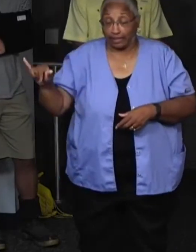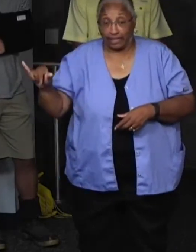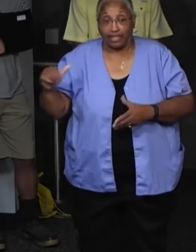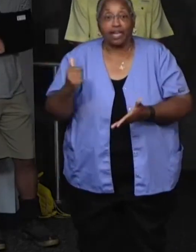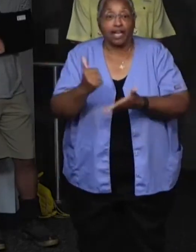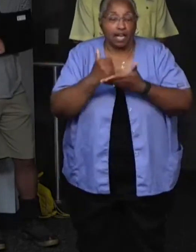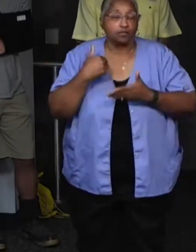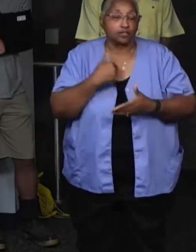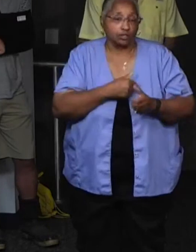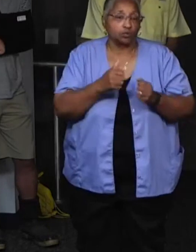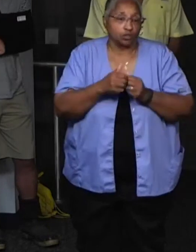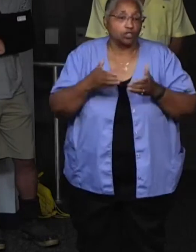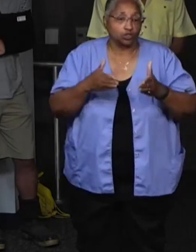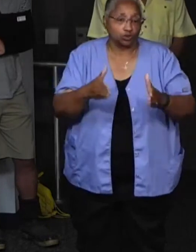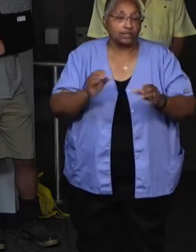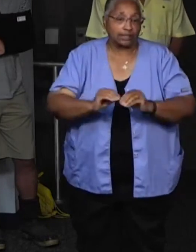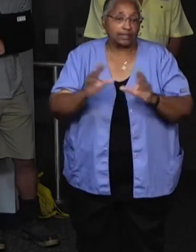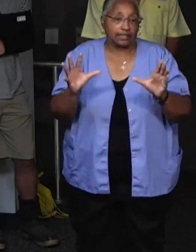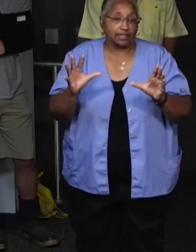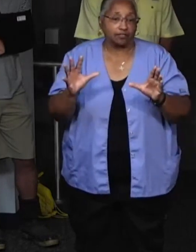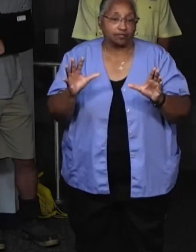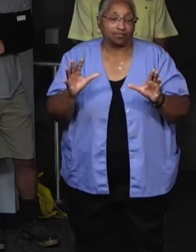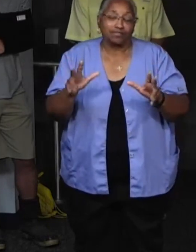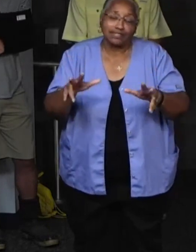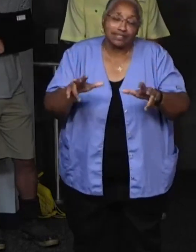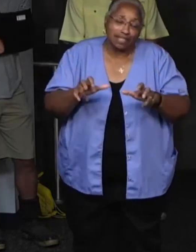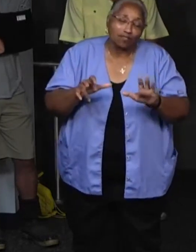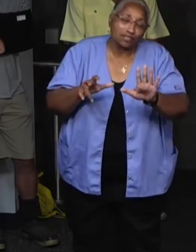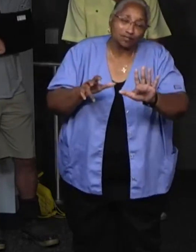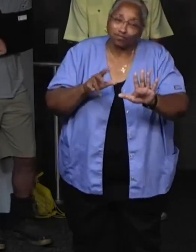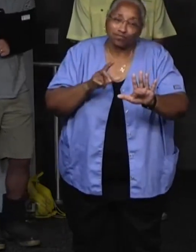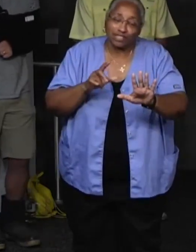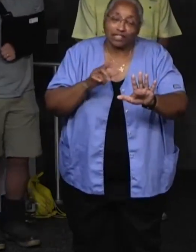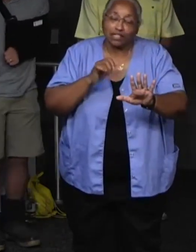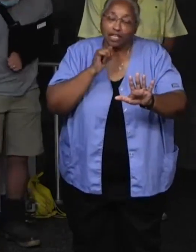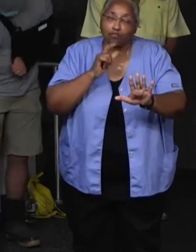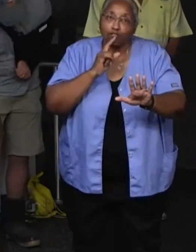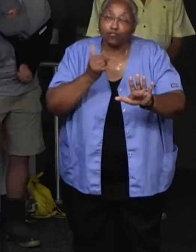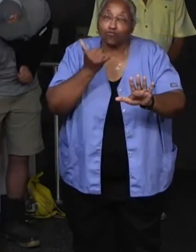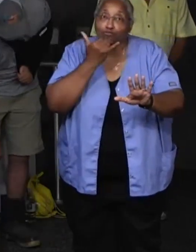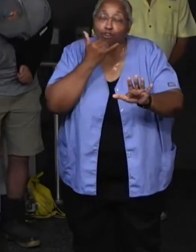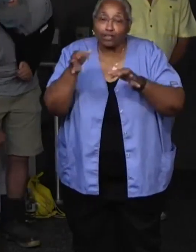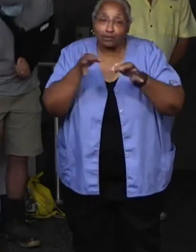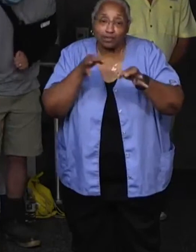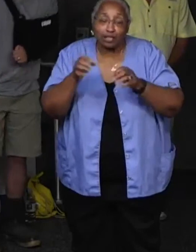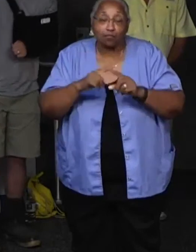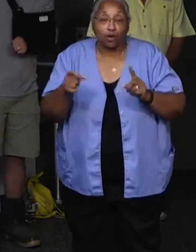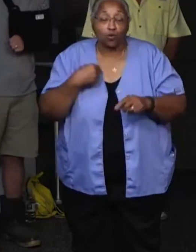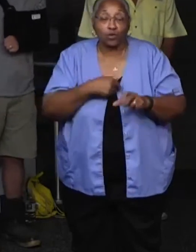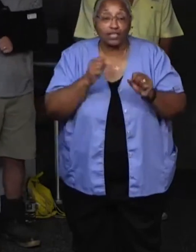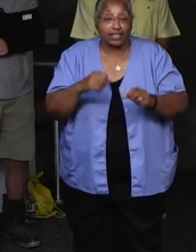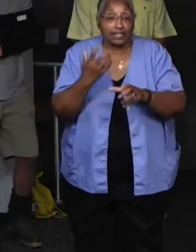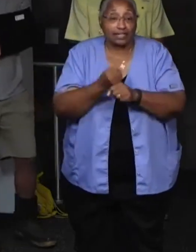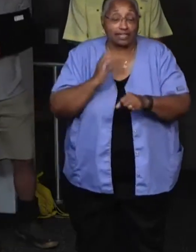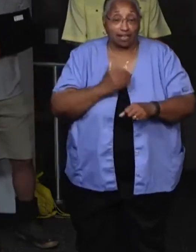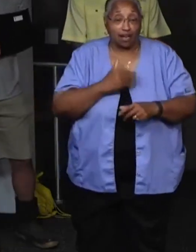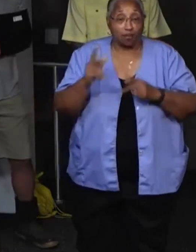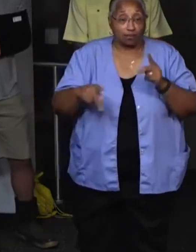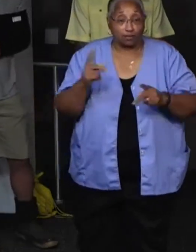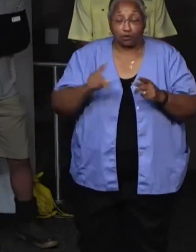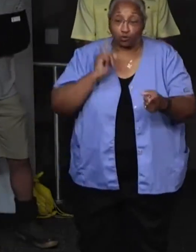With the streets be clear, we can get, and I say selfish, it's really for you as well, we can get our trucks, our equipment, our guys to